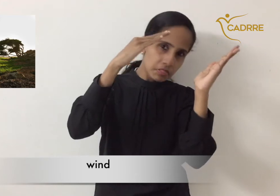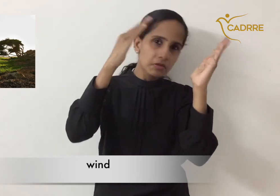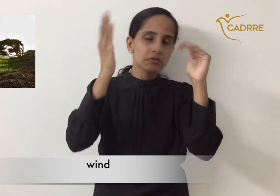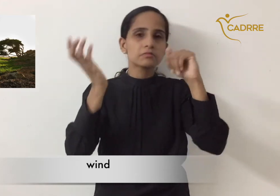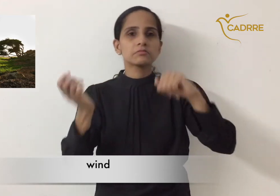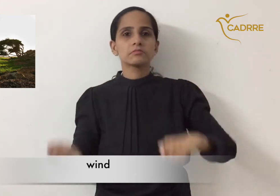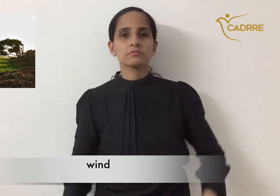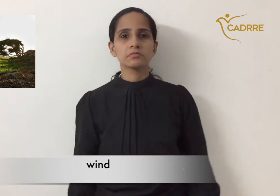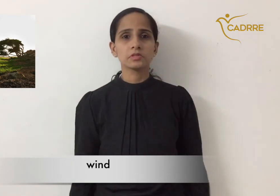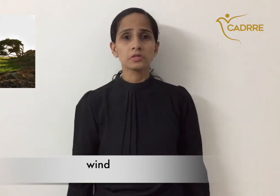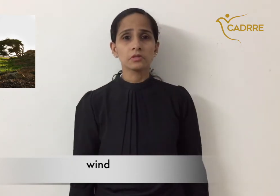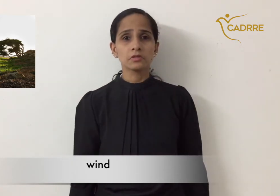wind,